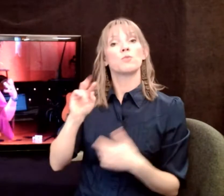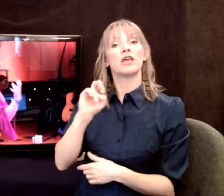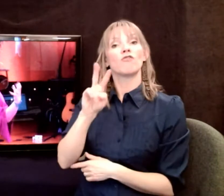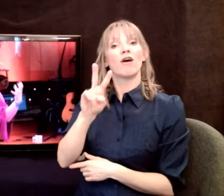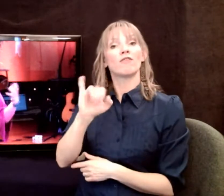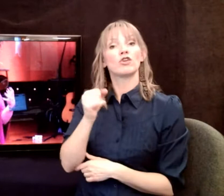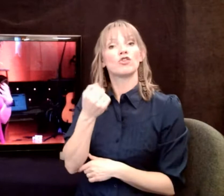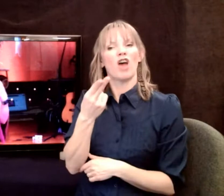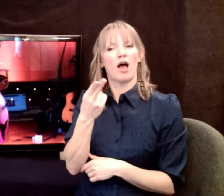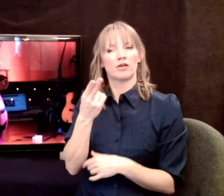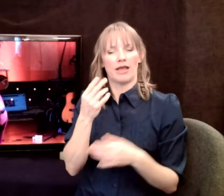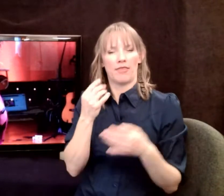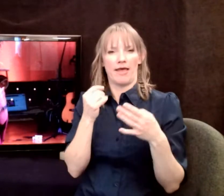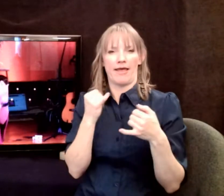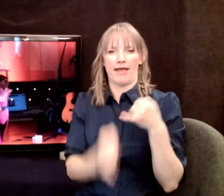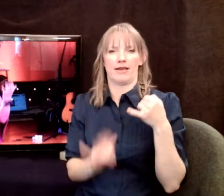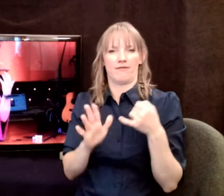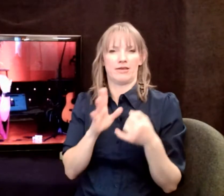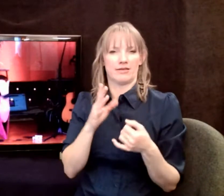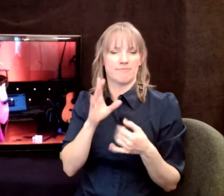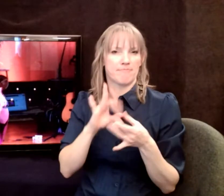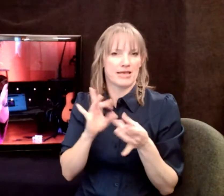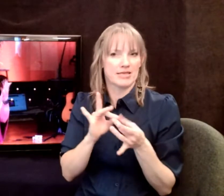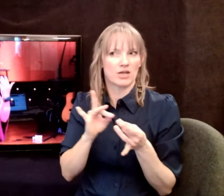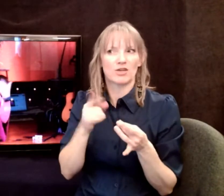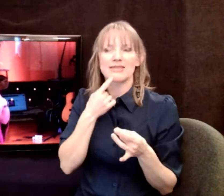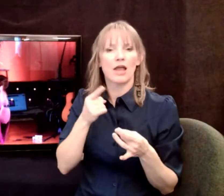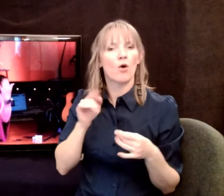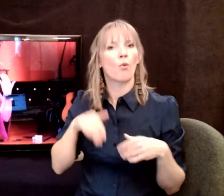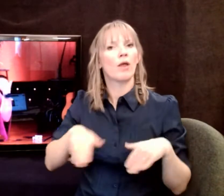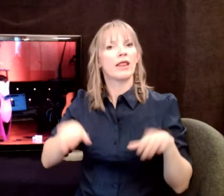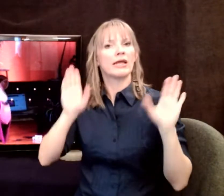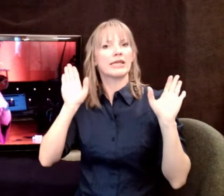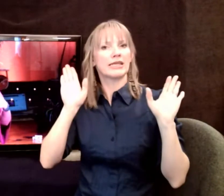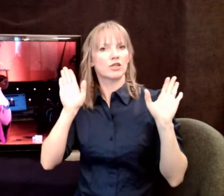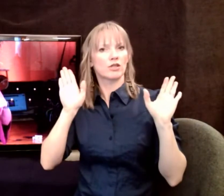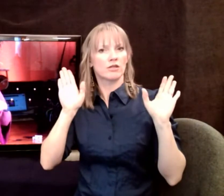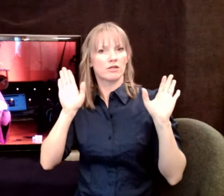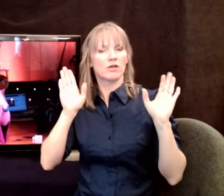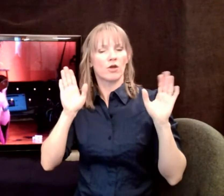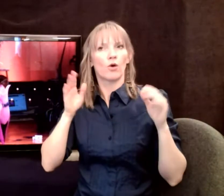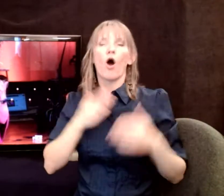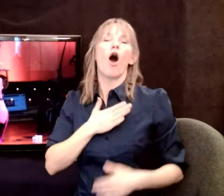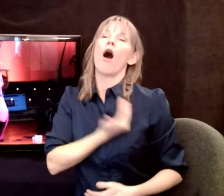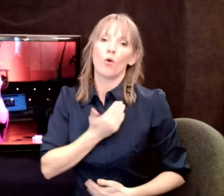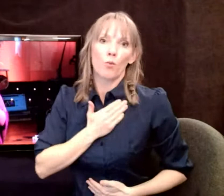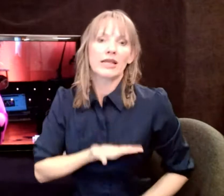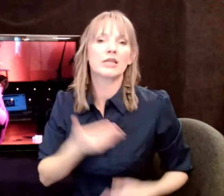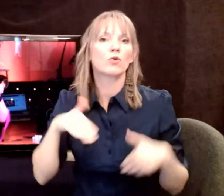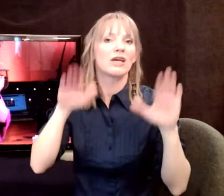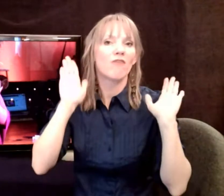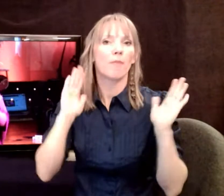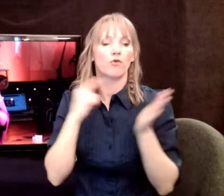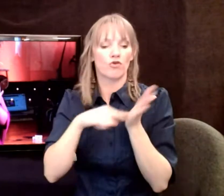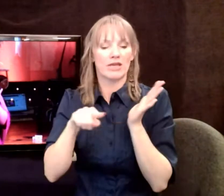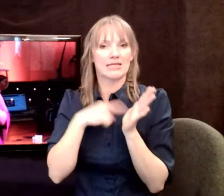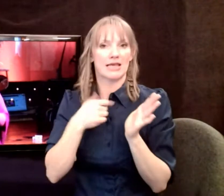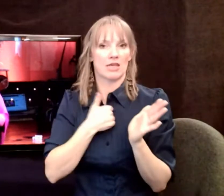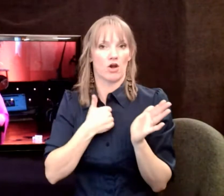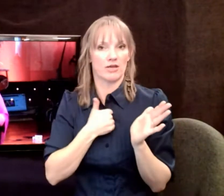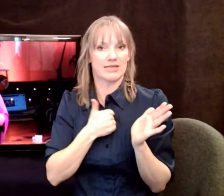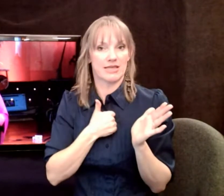Josh talked about the willingness to give up judging and criticizing ourselves and others. Well, in the space of